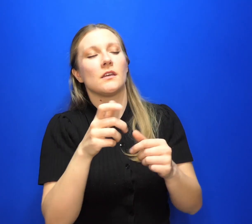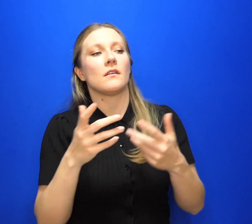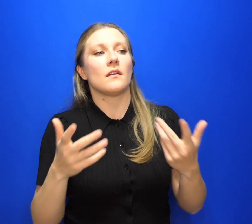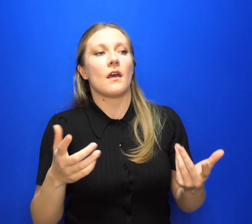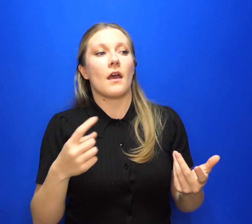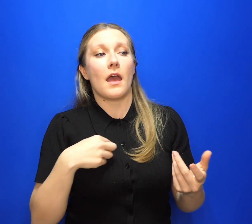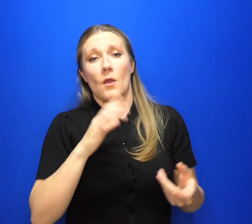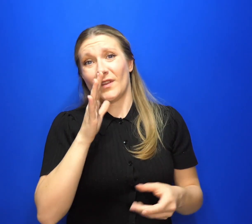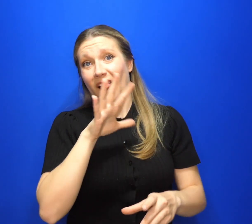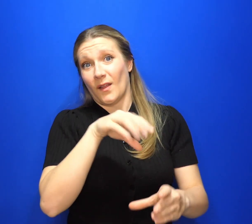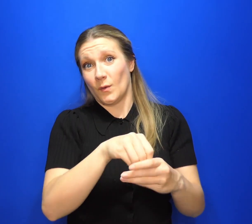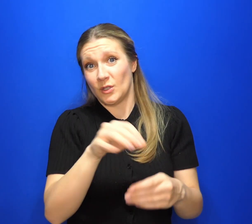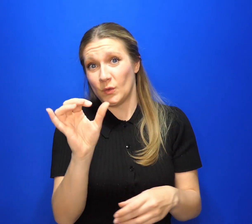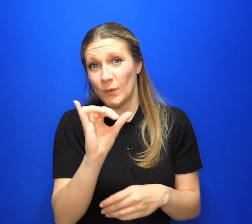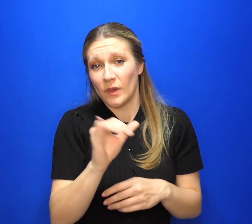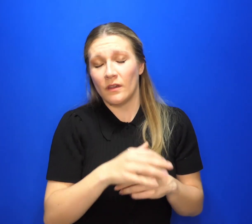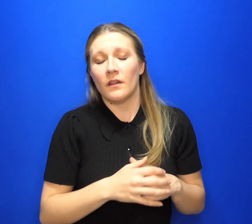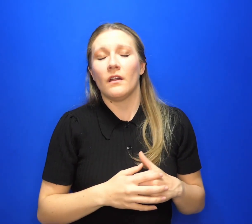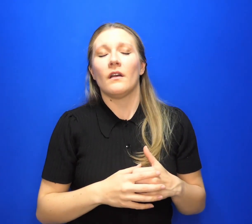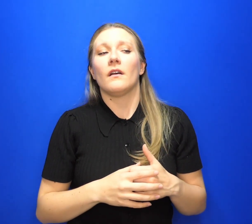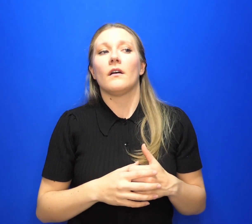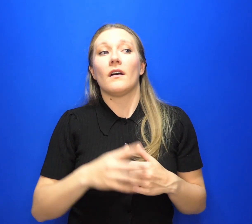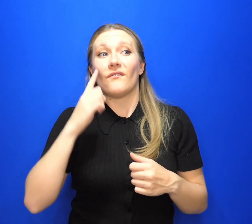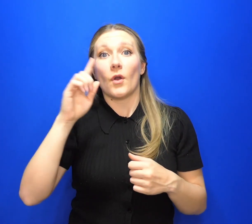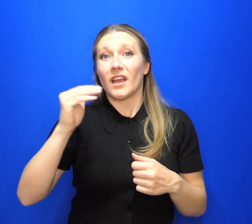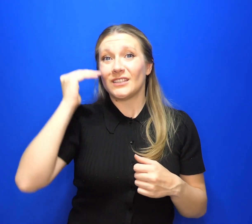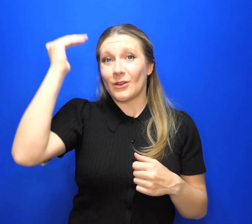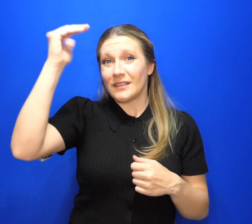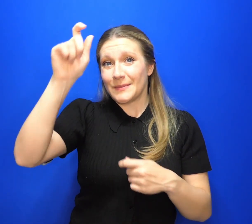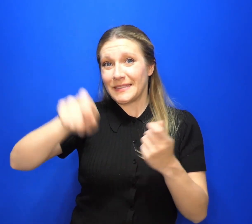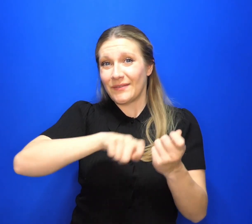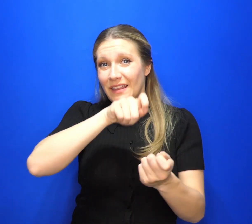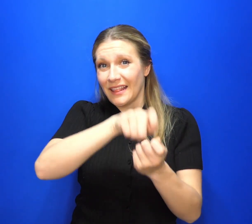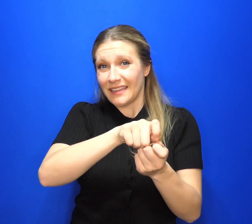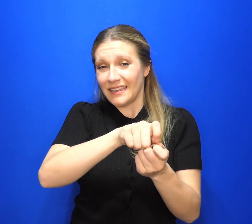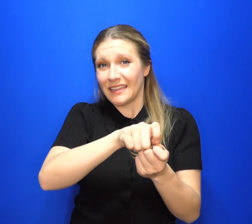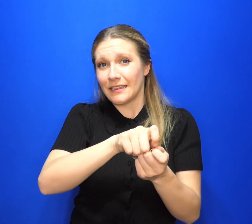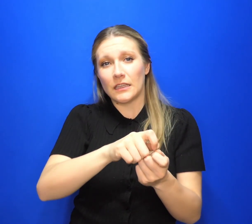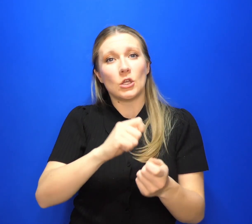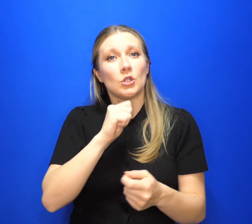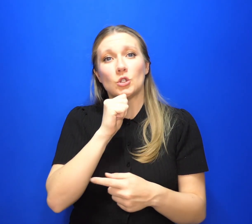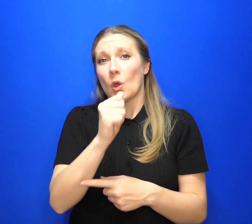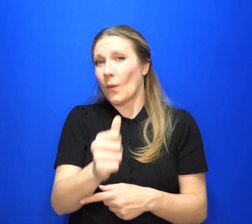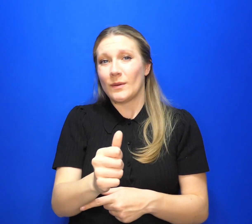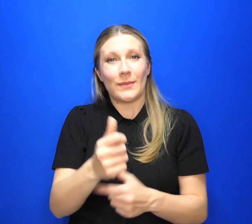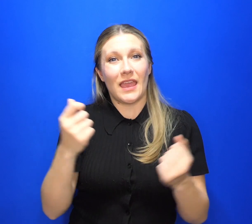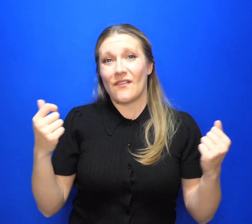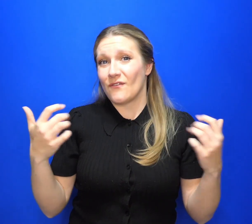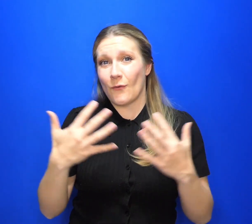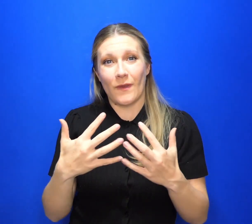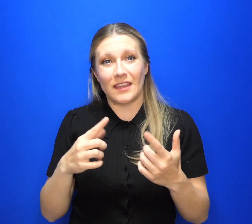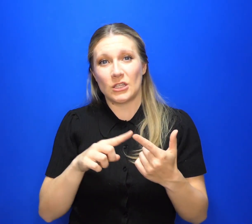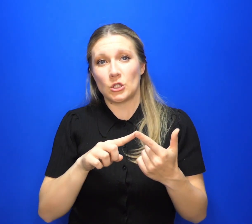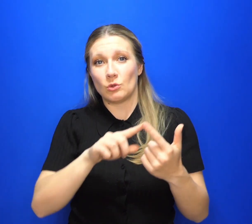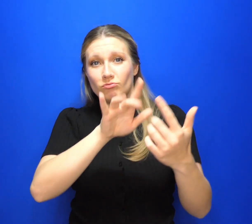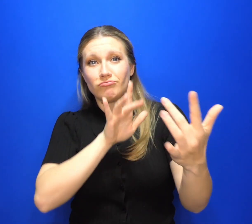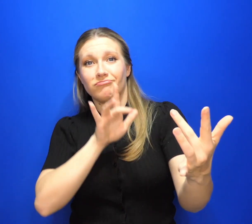for adults specifically too, don't be afraid to reach out for some type of mental